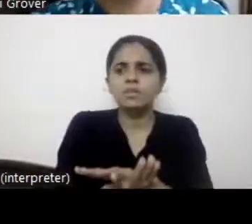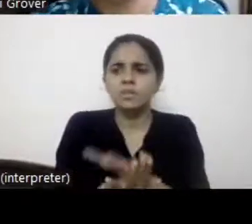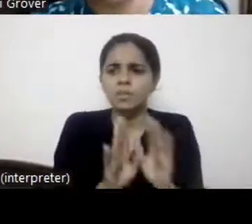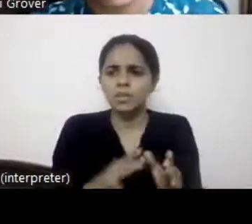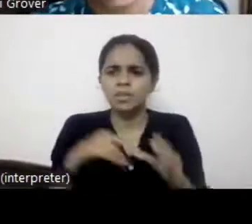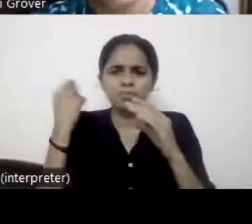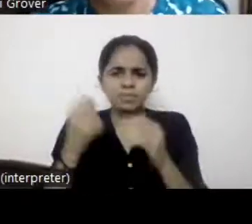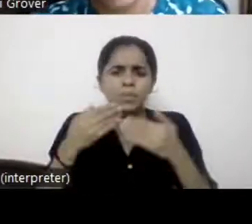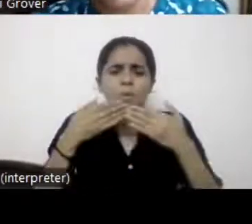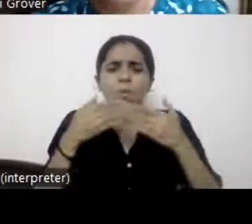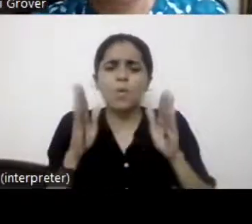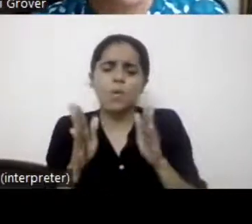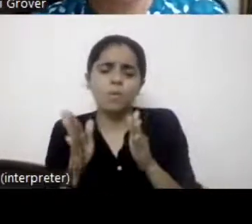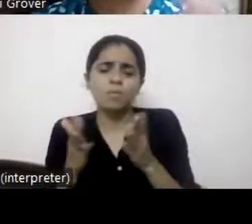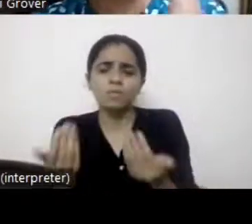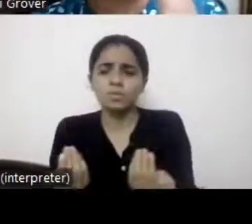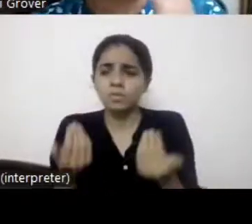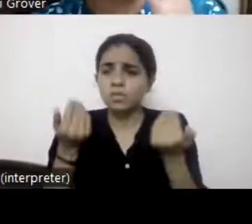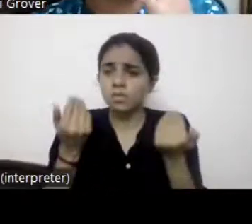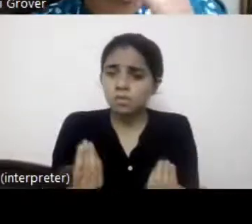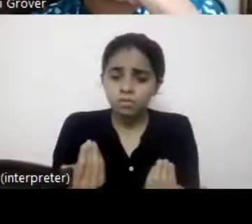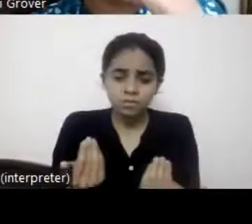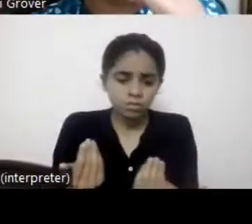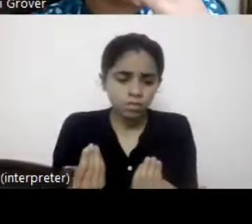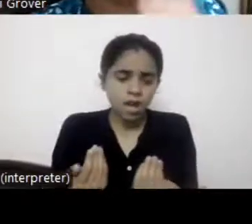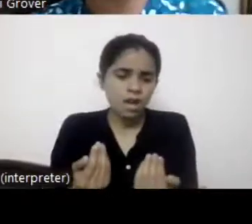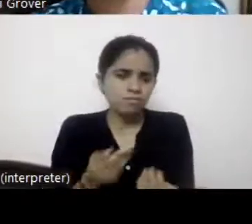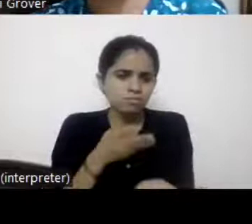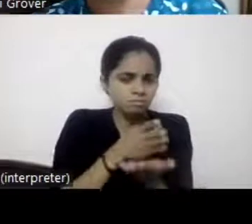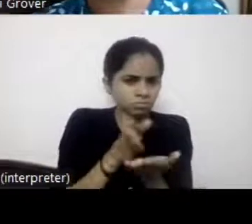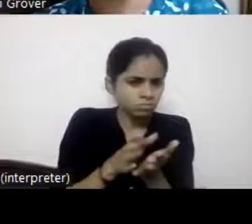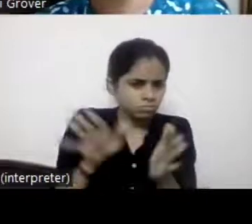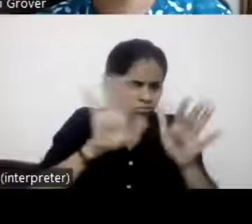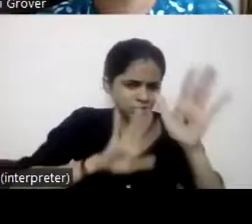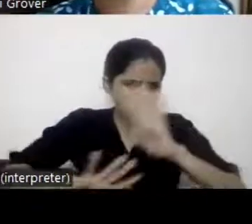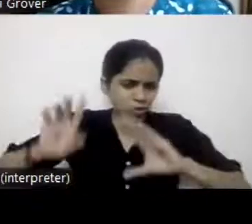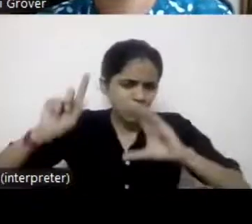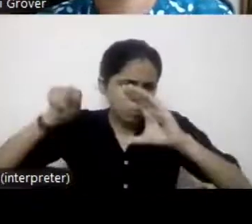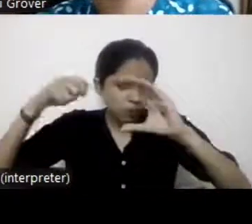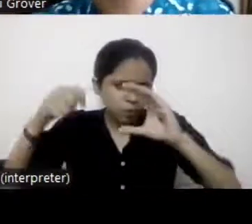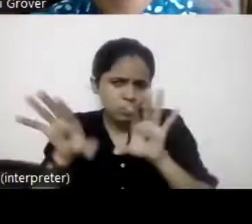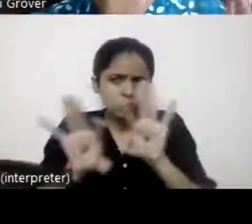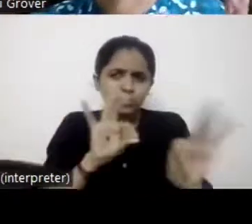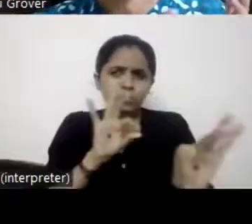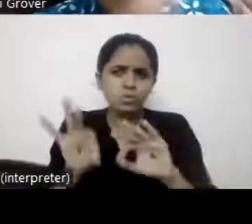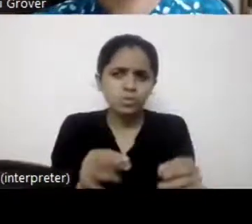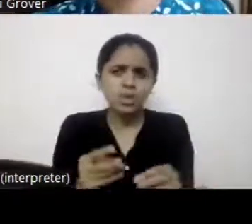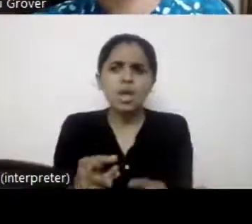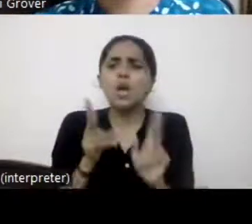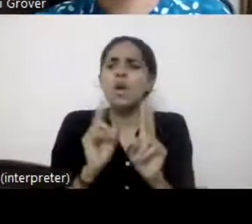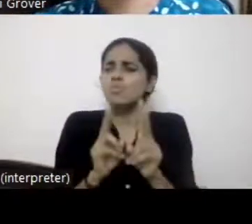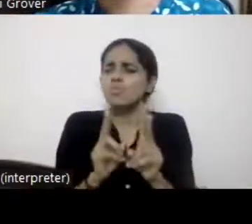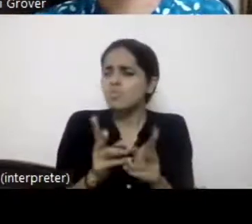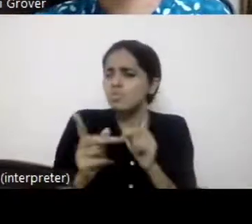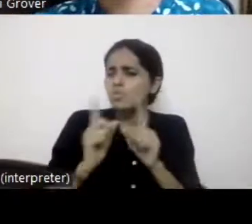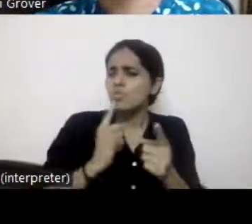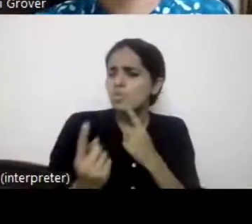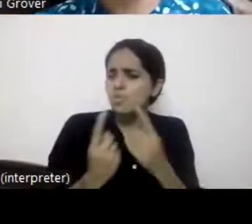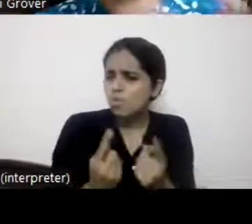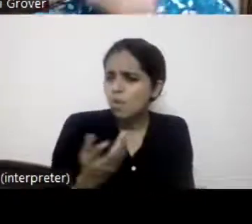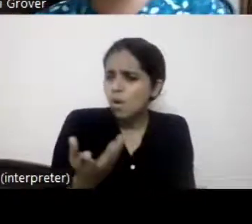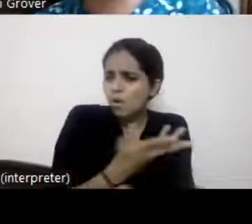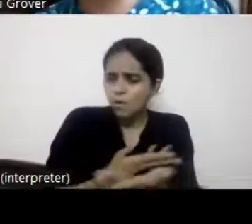opening credits too. So why I chose these three films to talk about the start of a